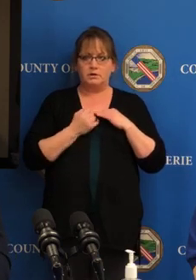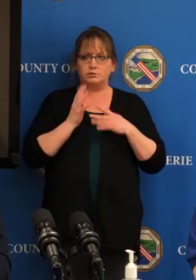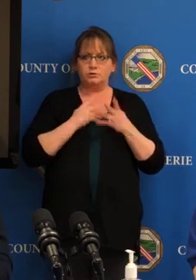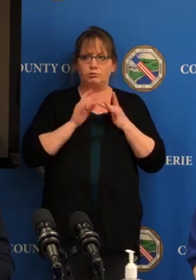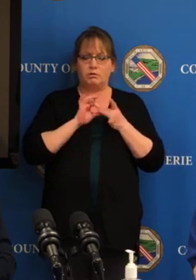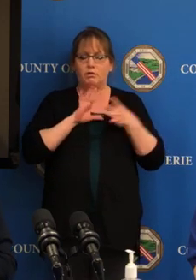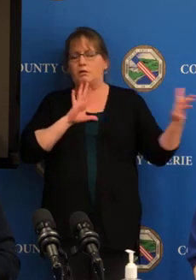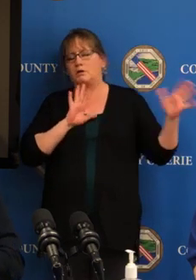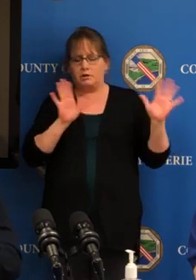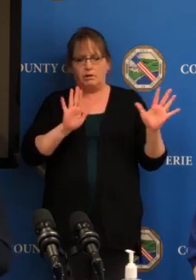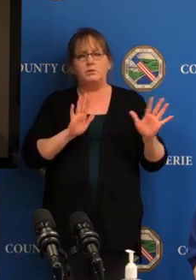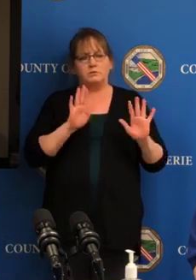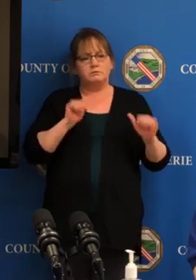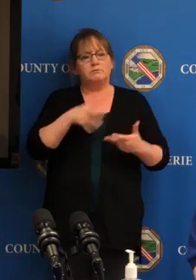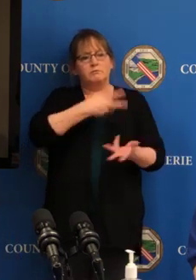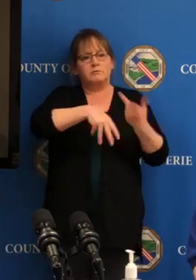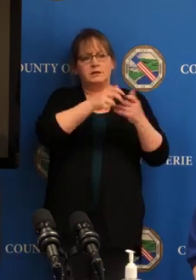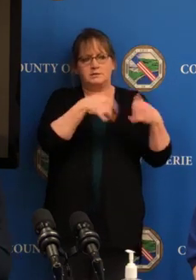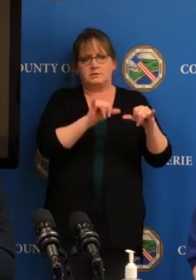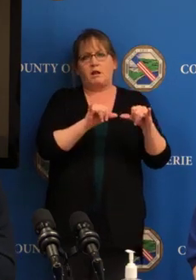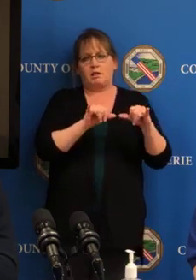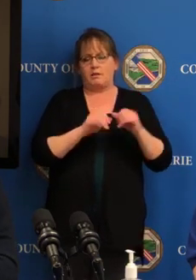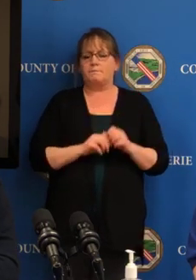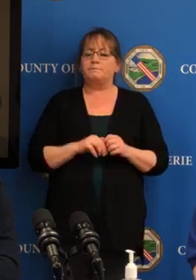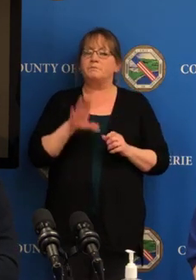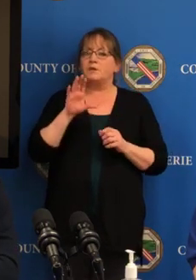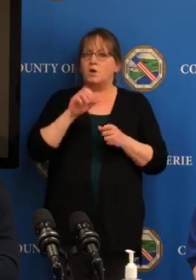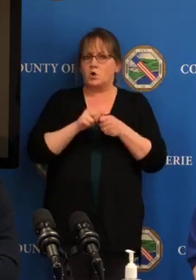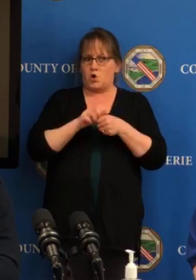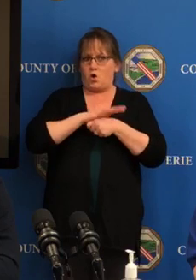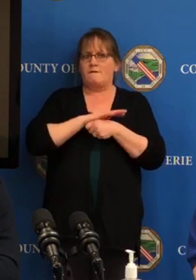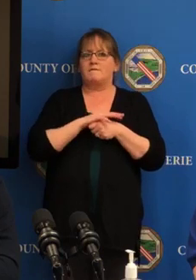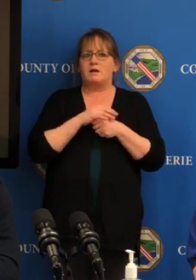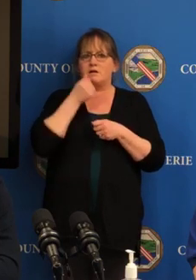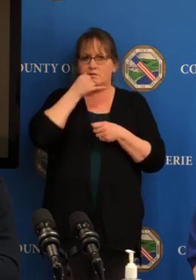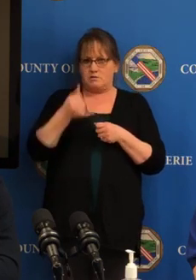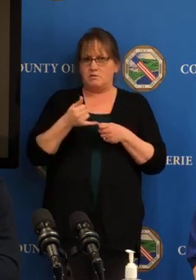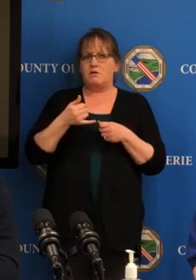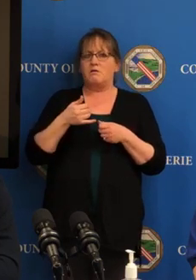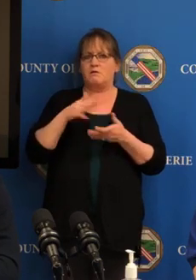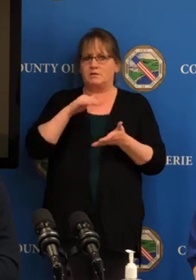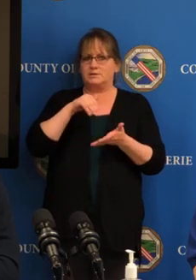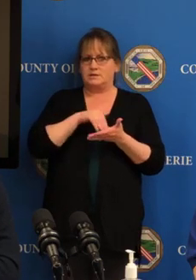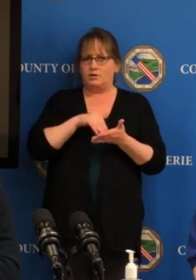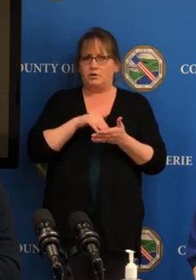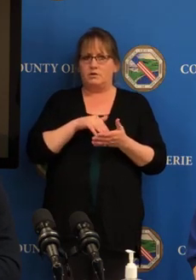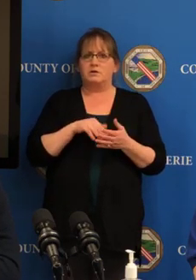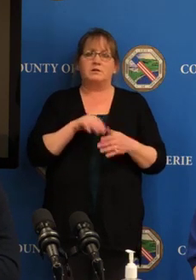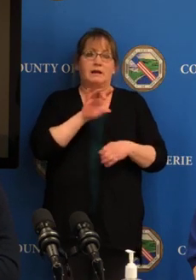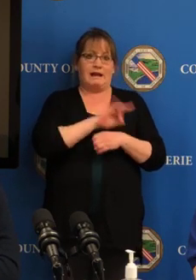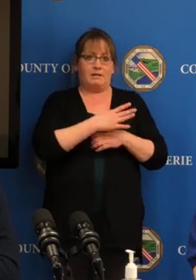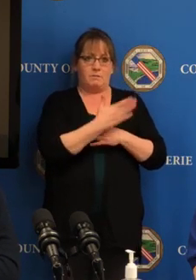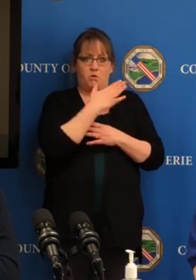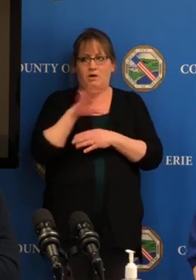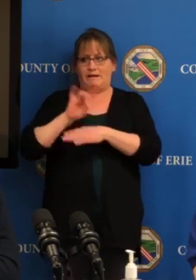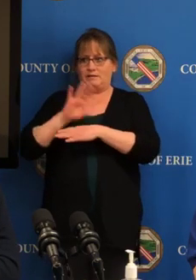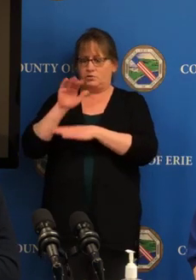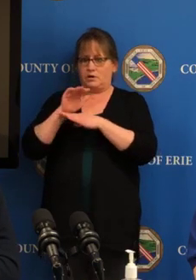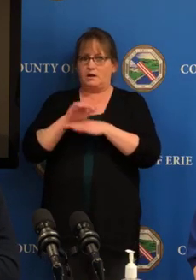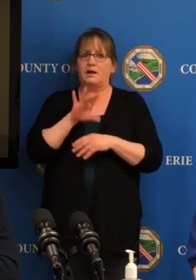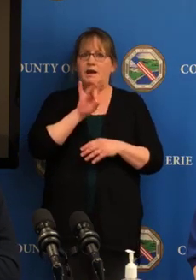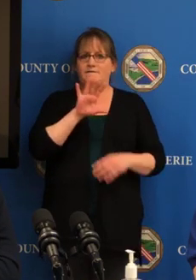connected. COVID-19 call center, it's available starting 8 o'clock in the morning till 8 o'clock at night. You've heard the number many times before,